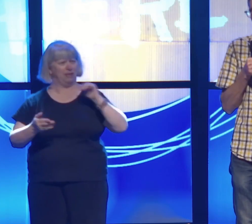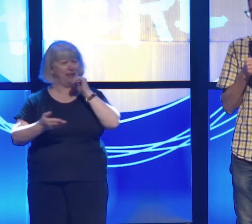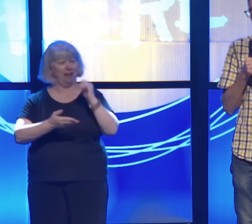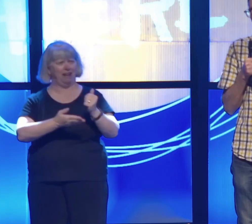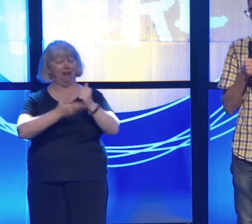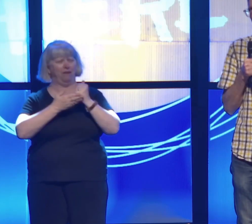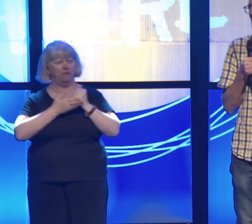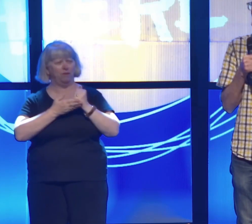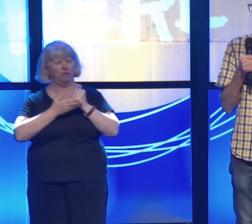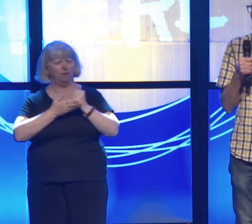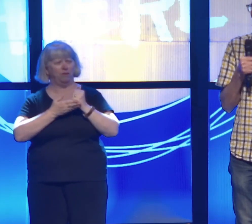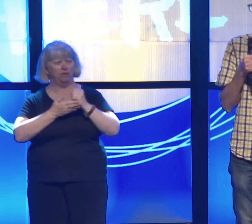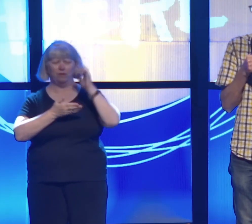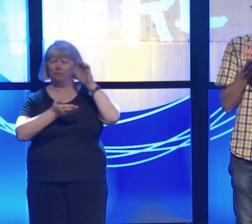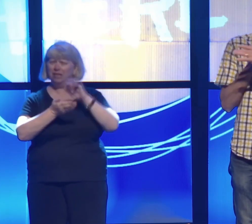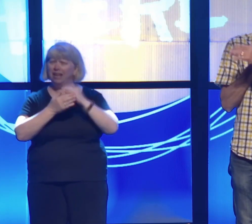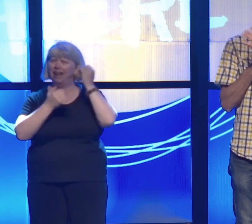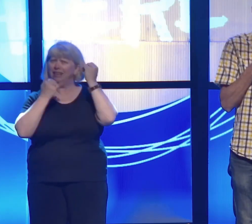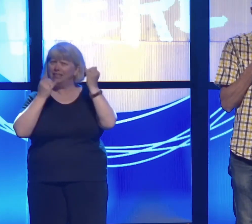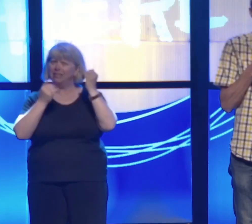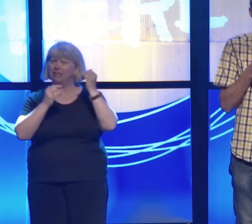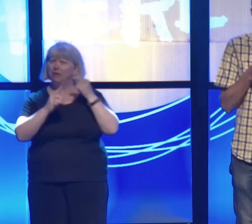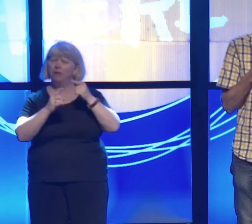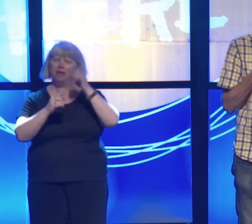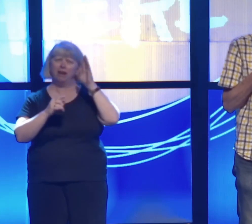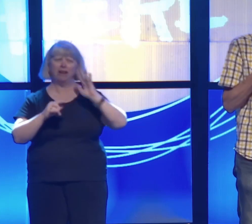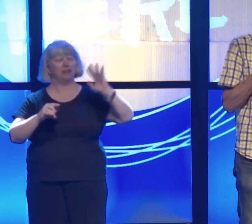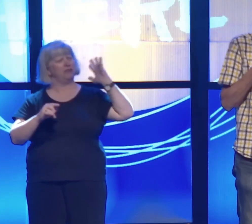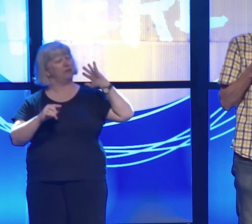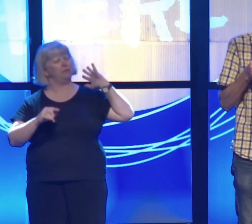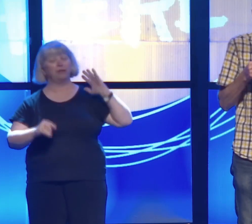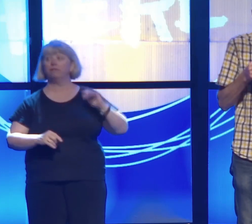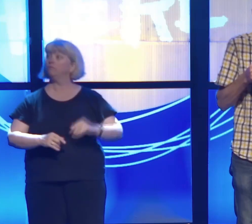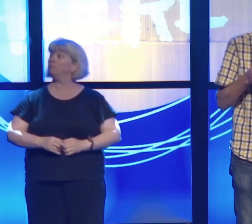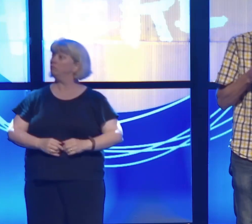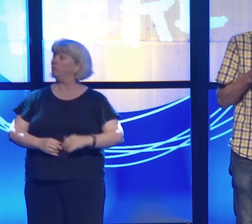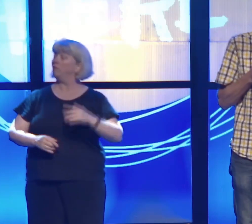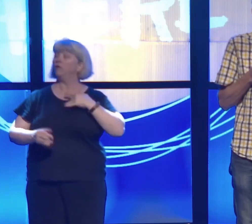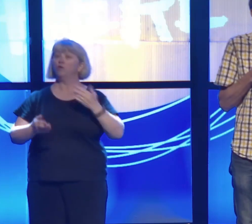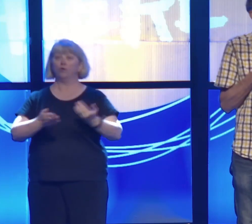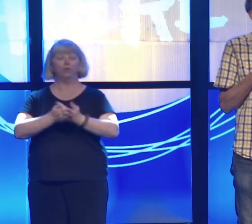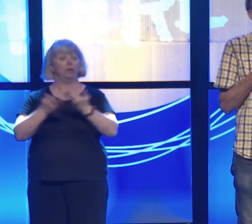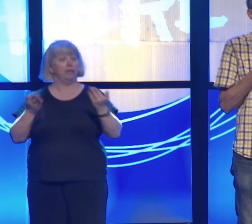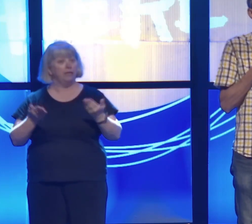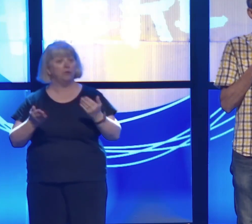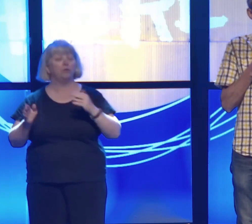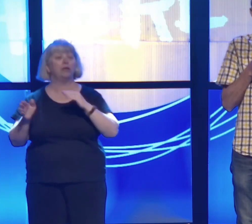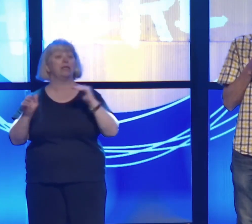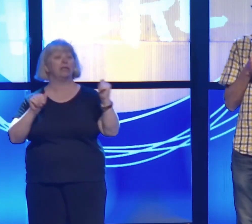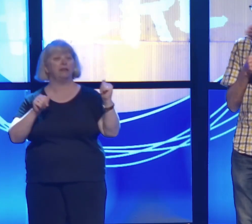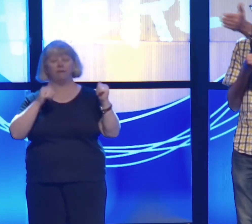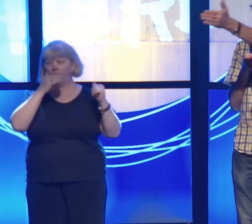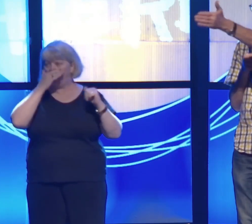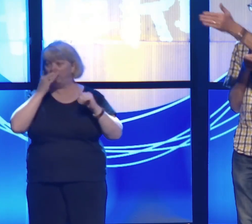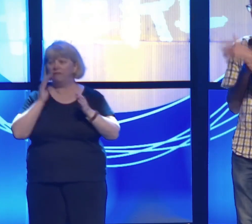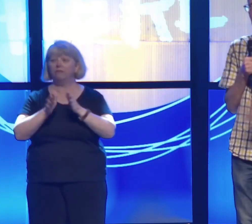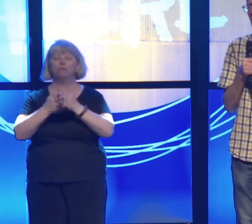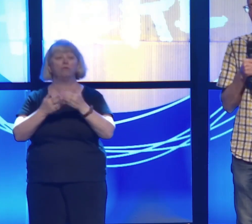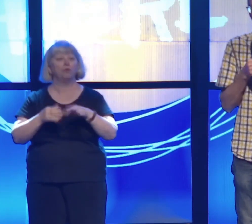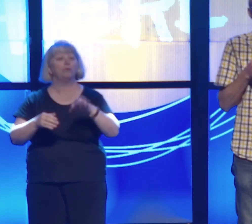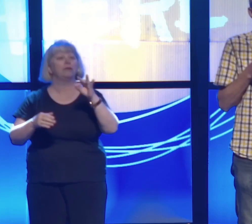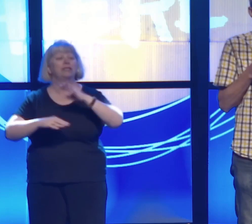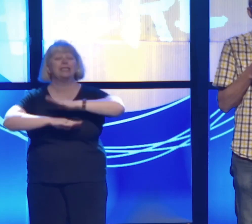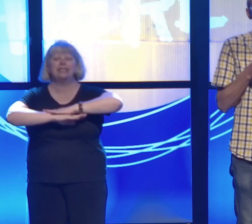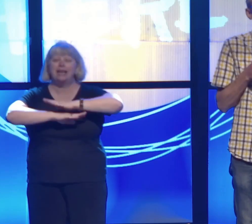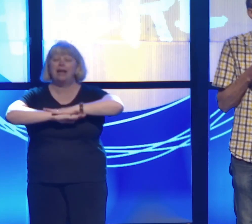as those beliefs and ideas about God used to be. So if you're new here, on your way out, you can just pick up one of the books on the